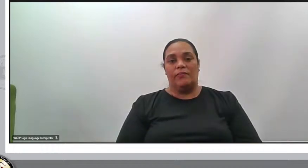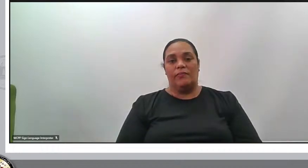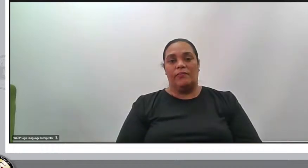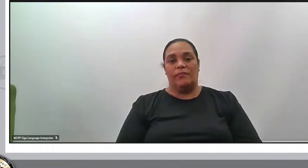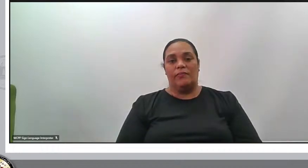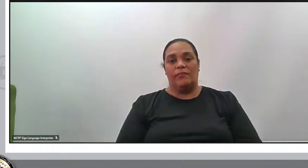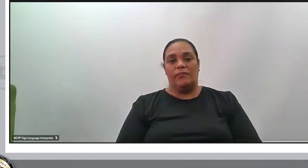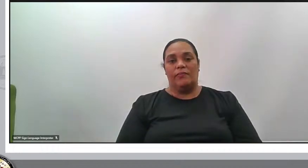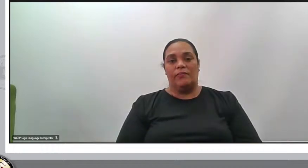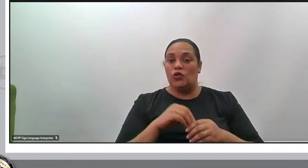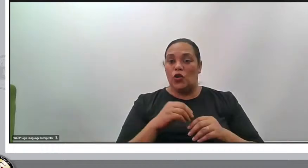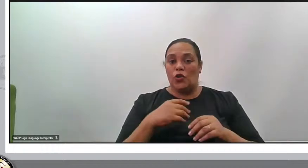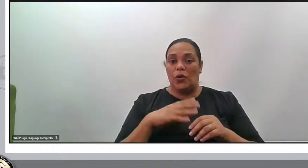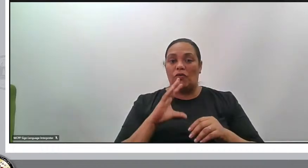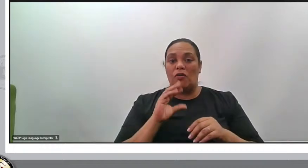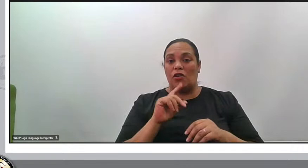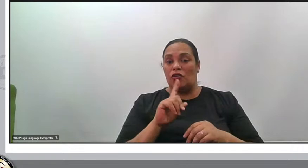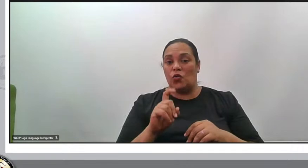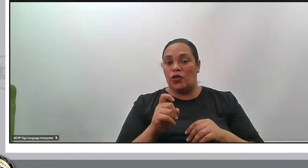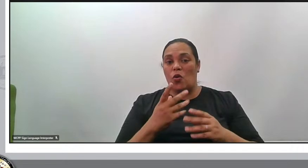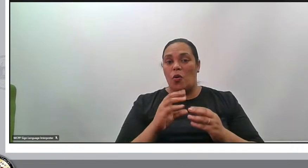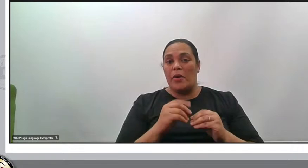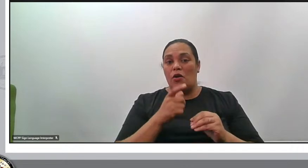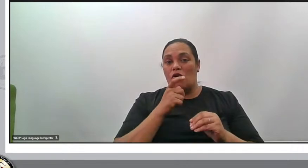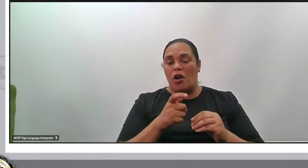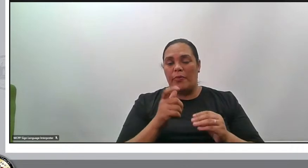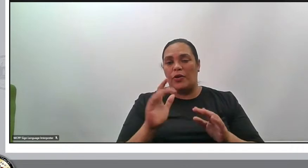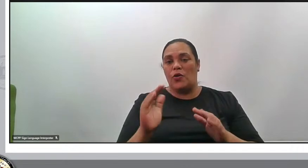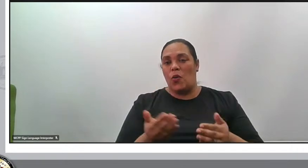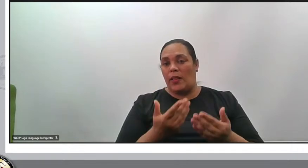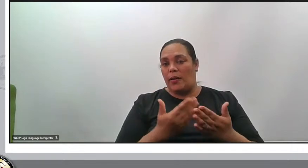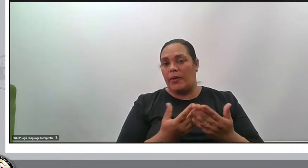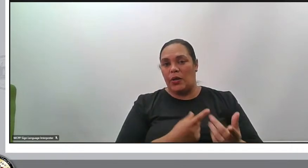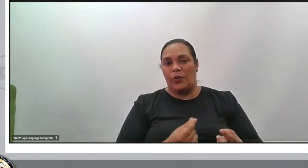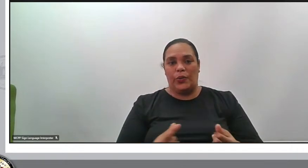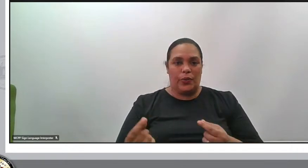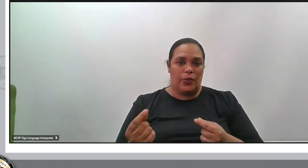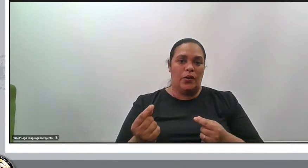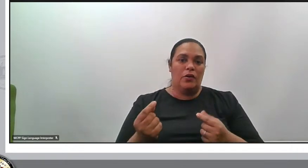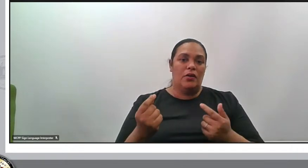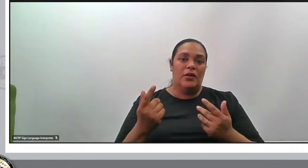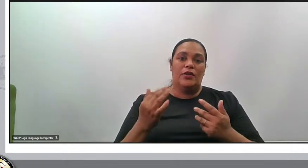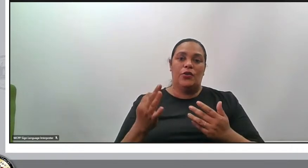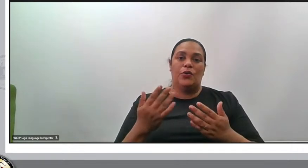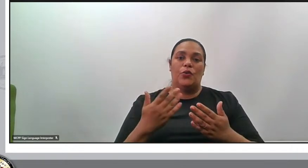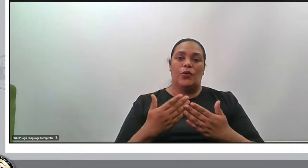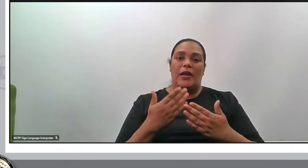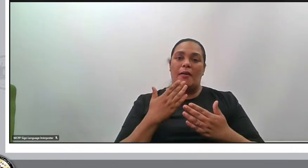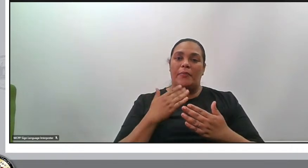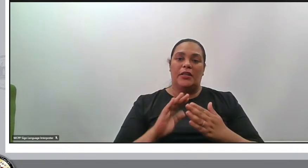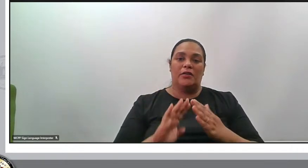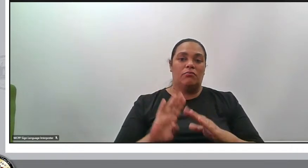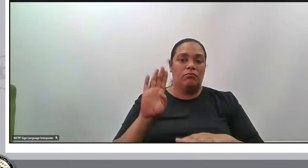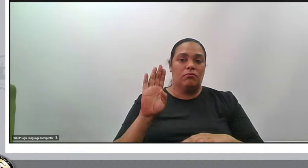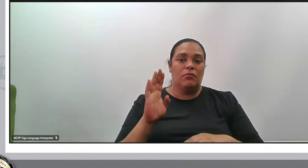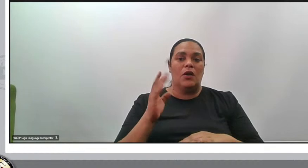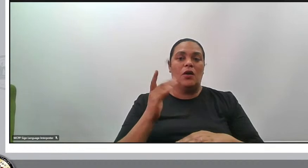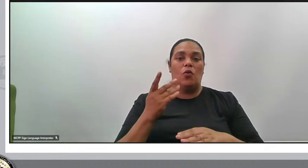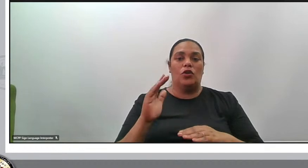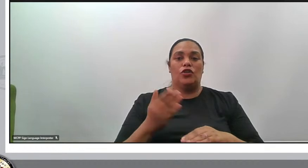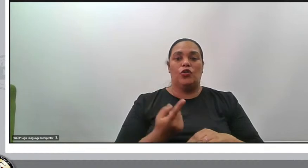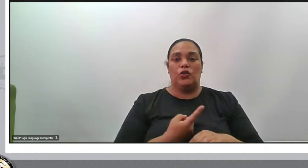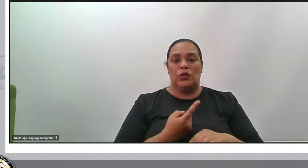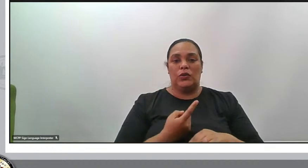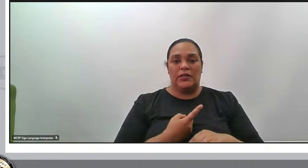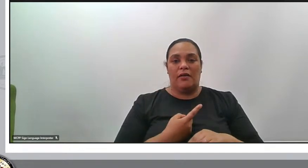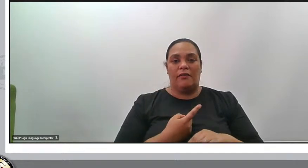public joining us, if you'd like to ask a question or make a comment, you are now welcome to do so. You can please just raise your hand and then introduce